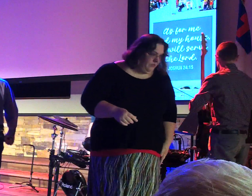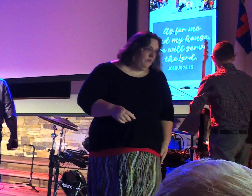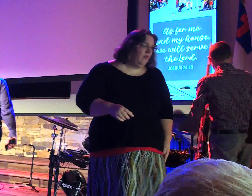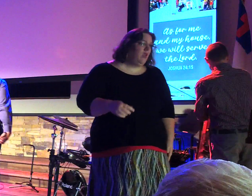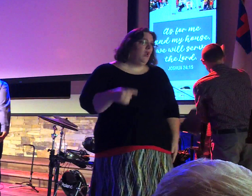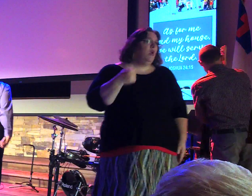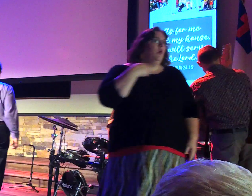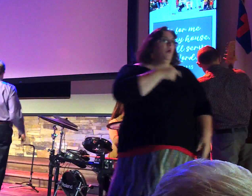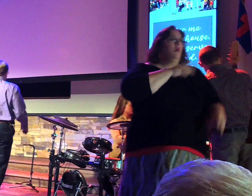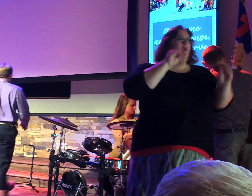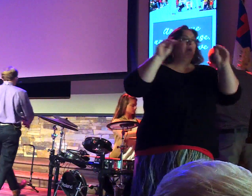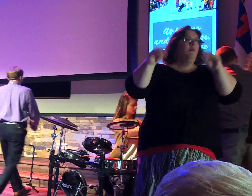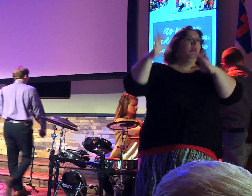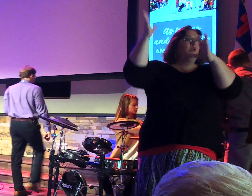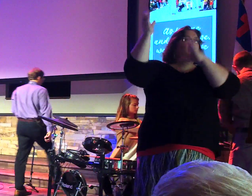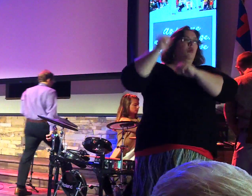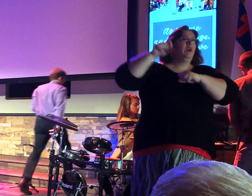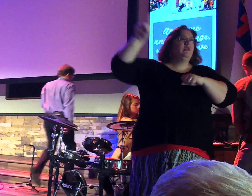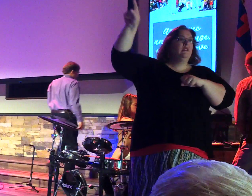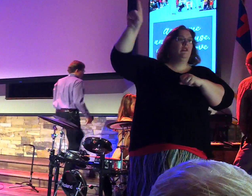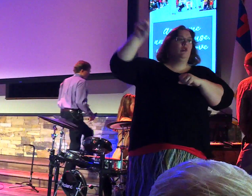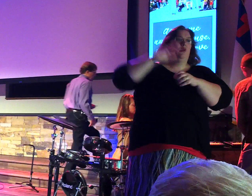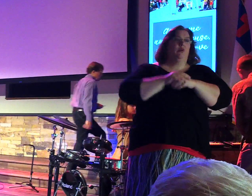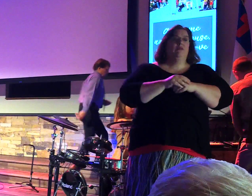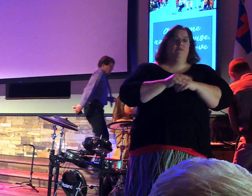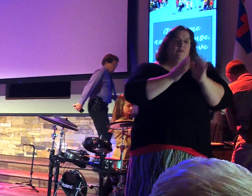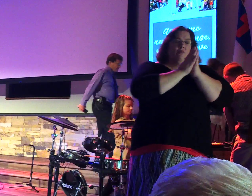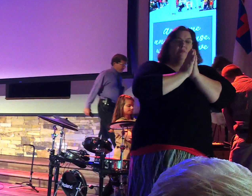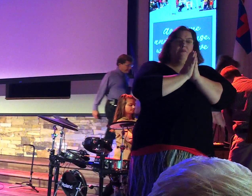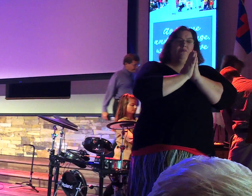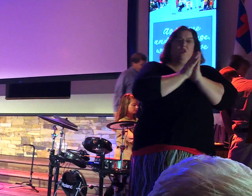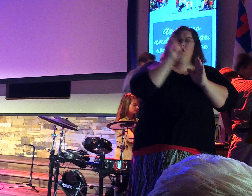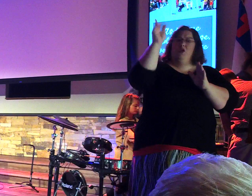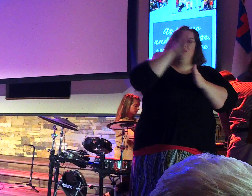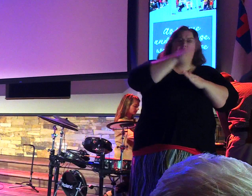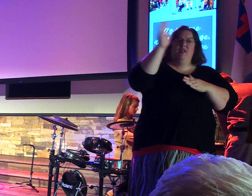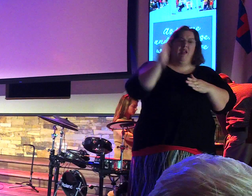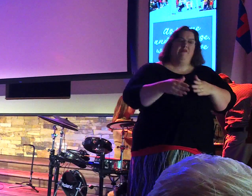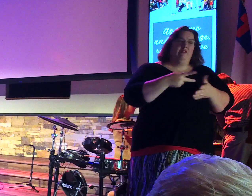That we would put our trust in You. You'll never fail us.